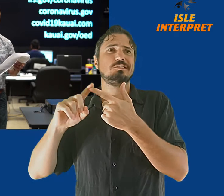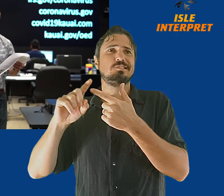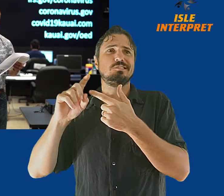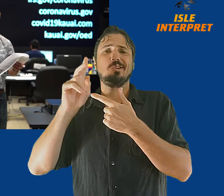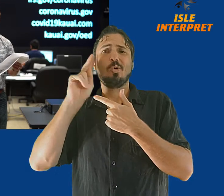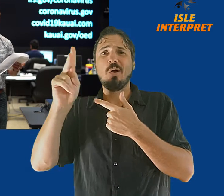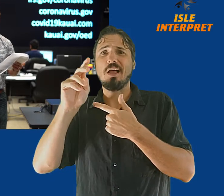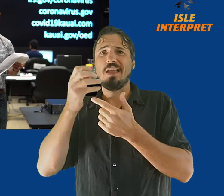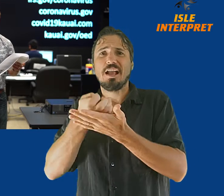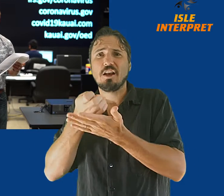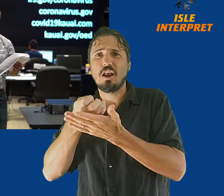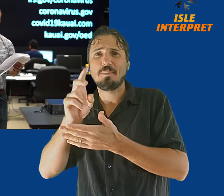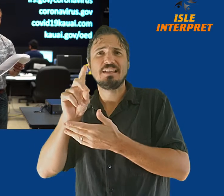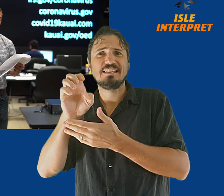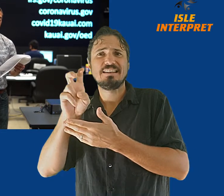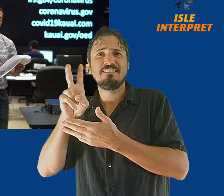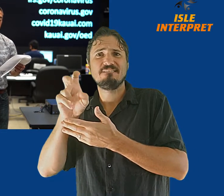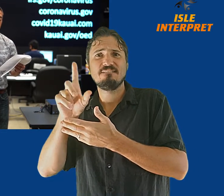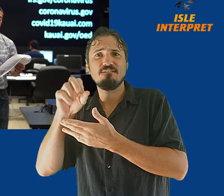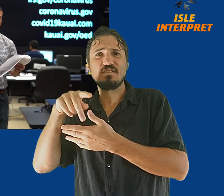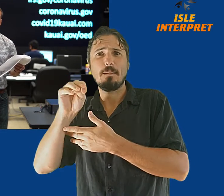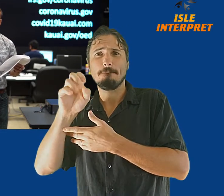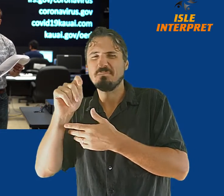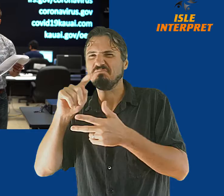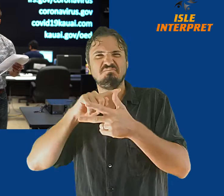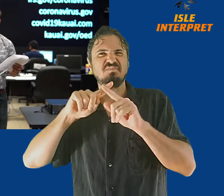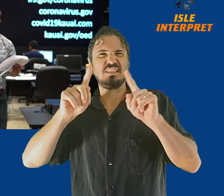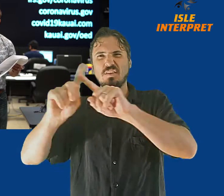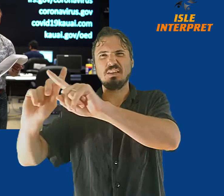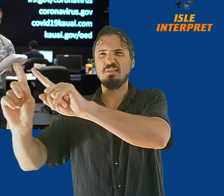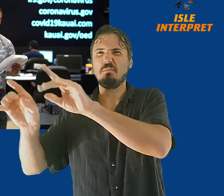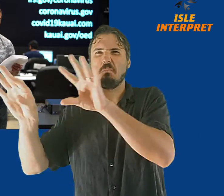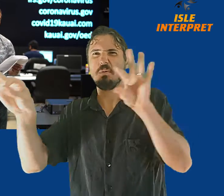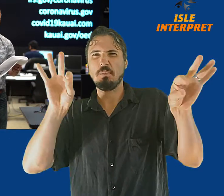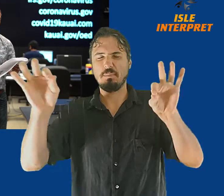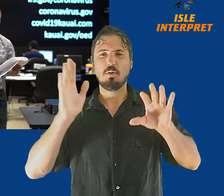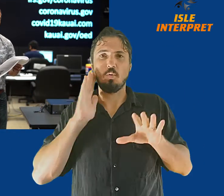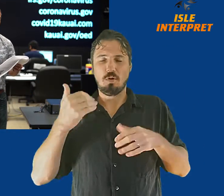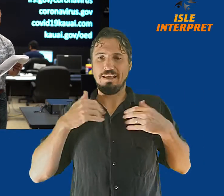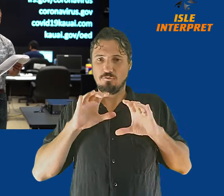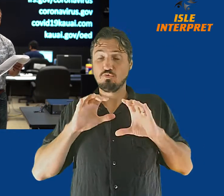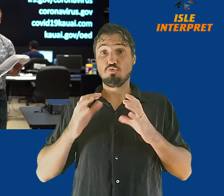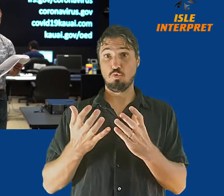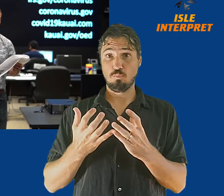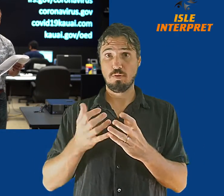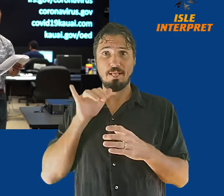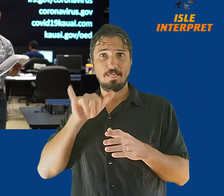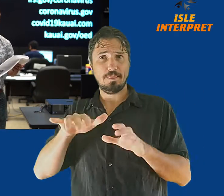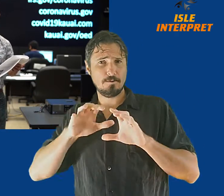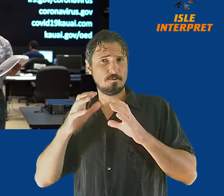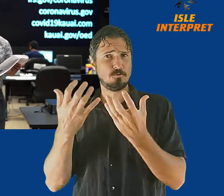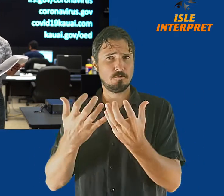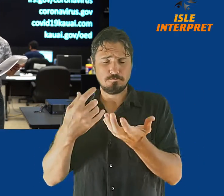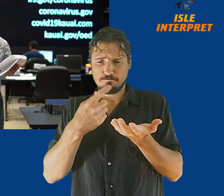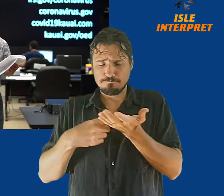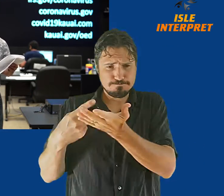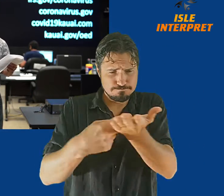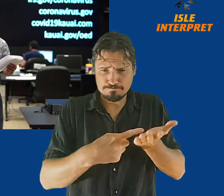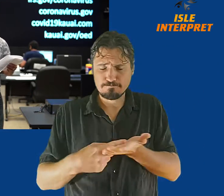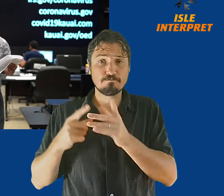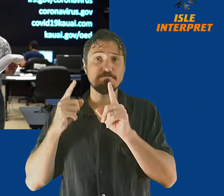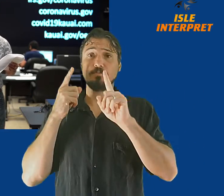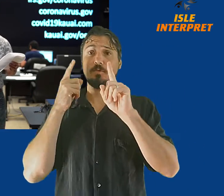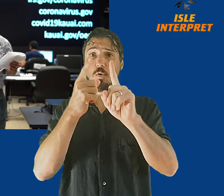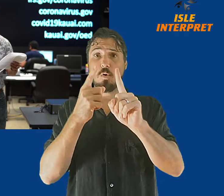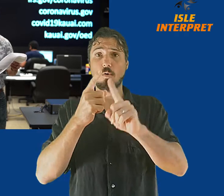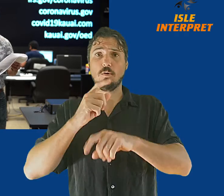sector committees are being formed to represent each of the main industries on Kauai. Through this effort, our mission is to implement